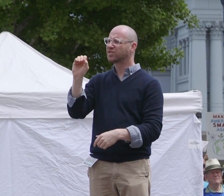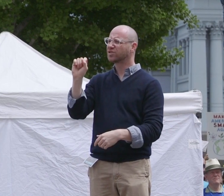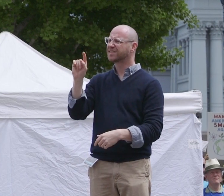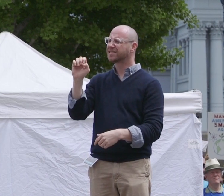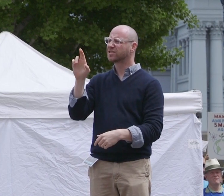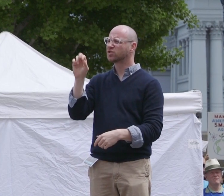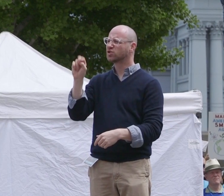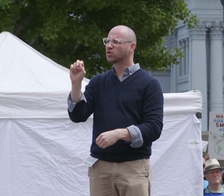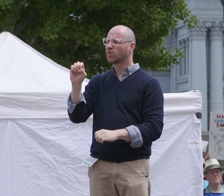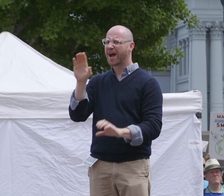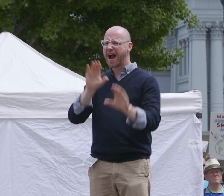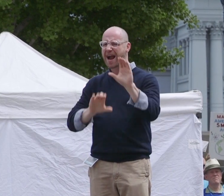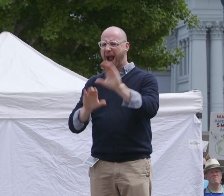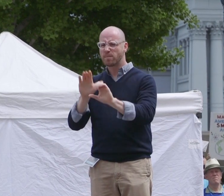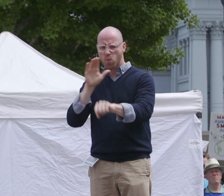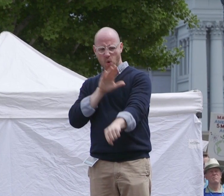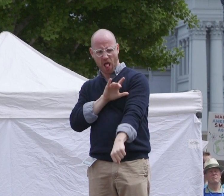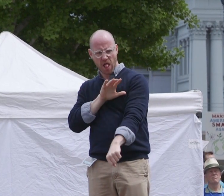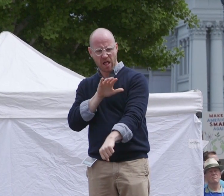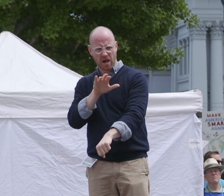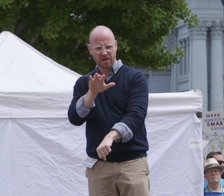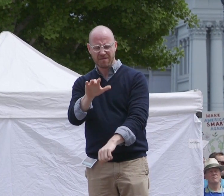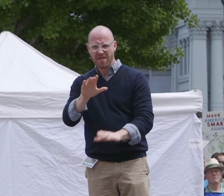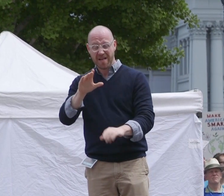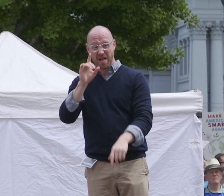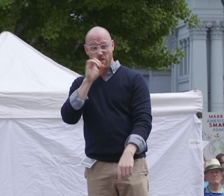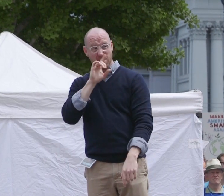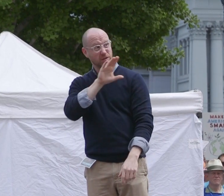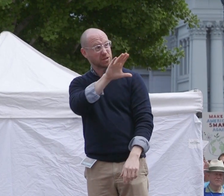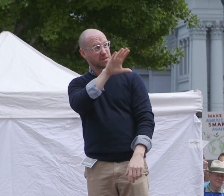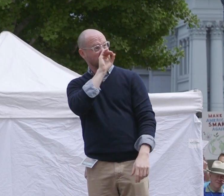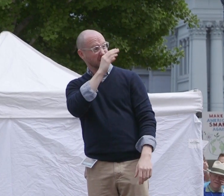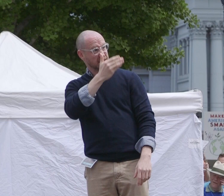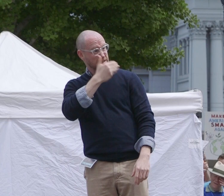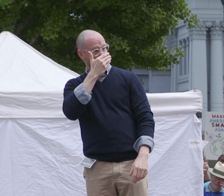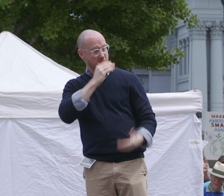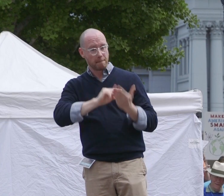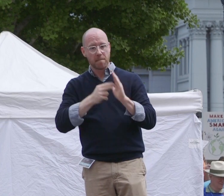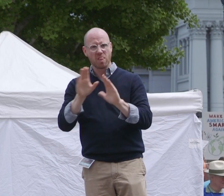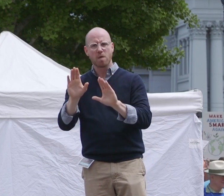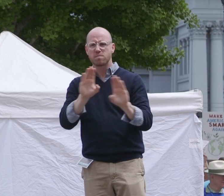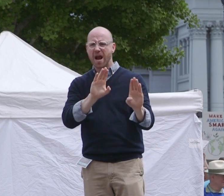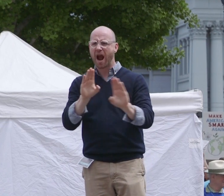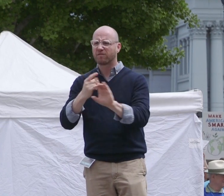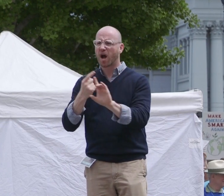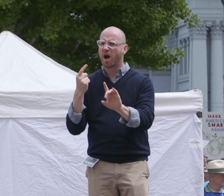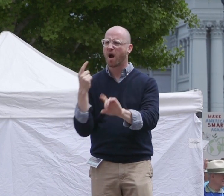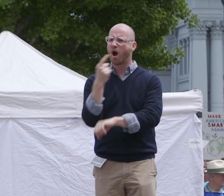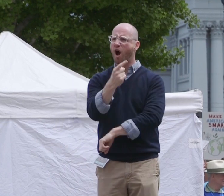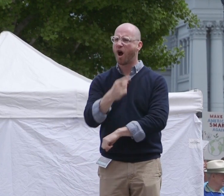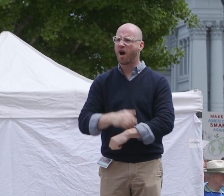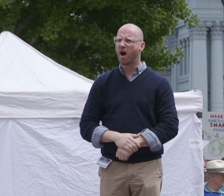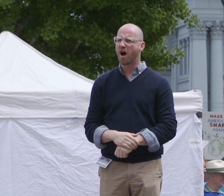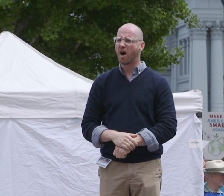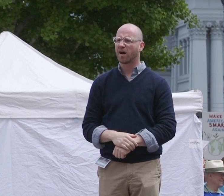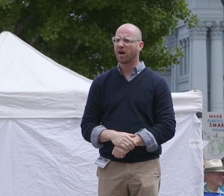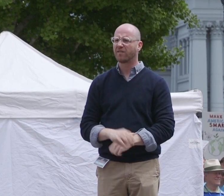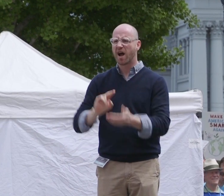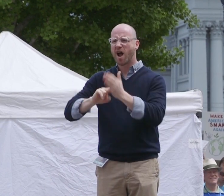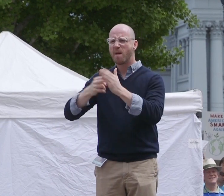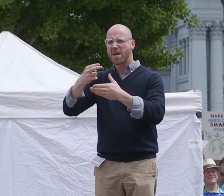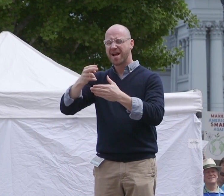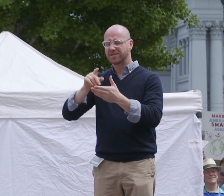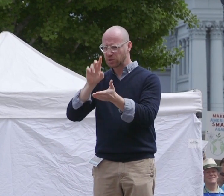Throwing off this threw doubt on thousands of published conclusions. But does this betray the weakness of